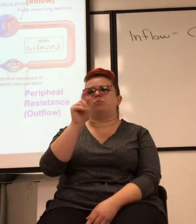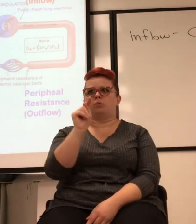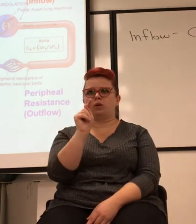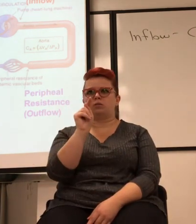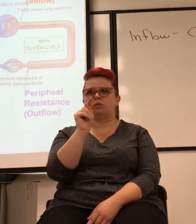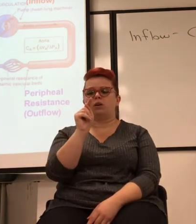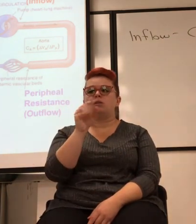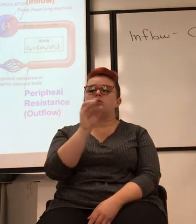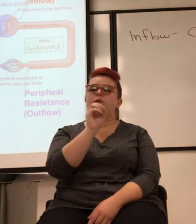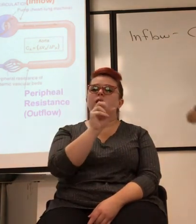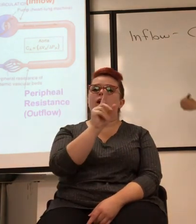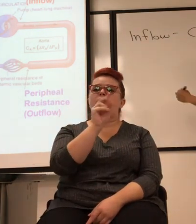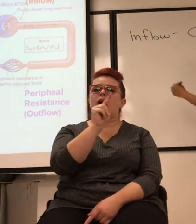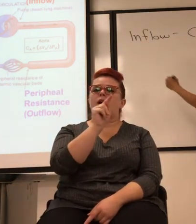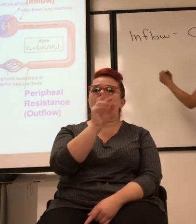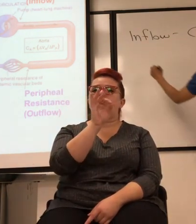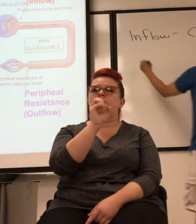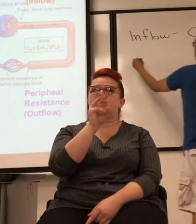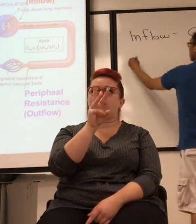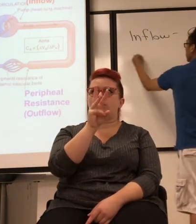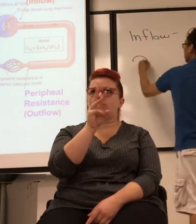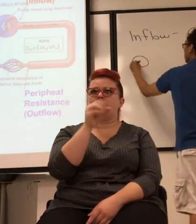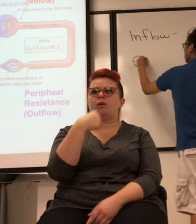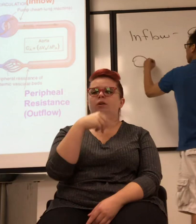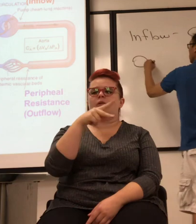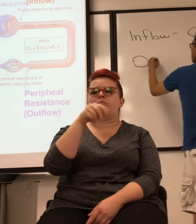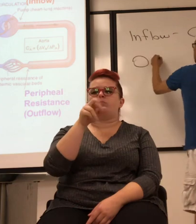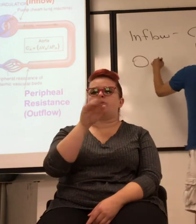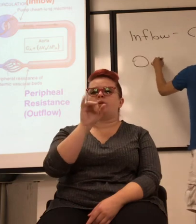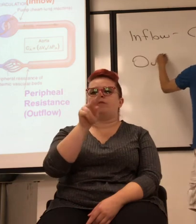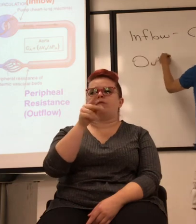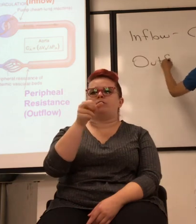So the outflow, peripheral resistance.